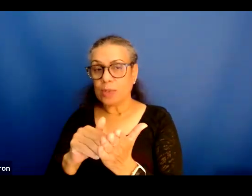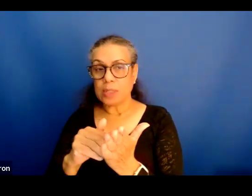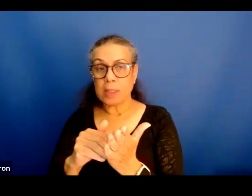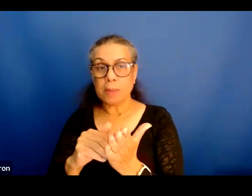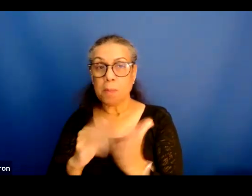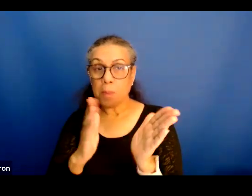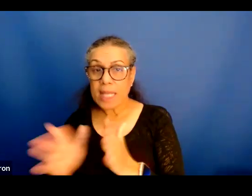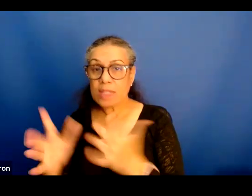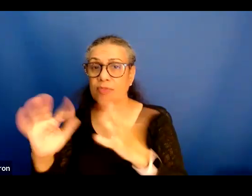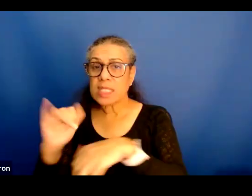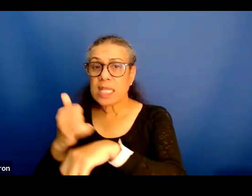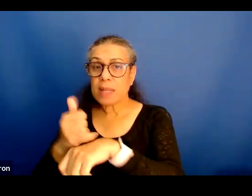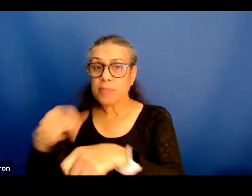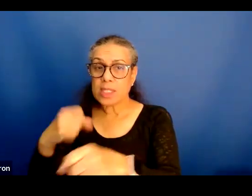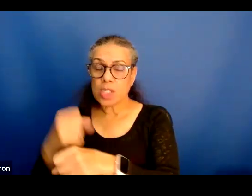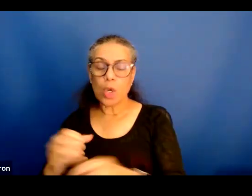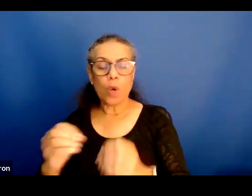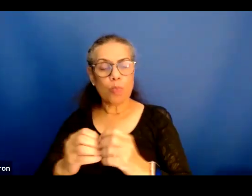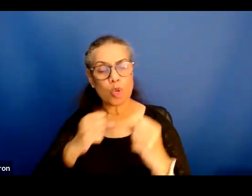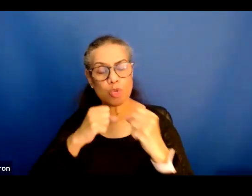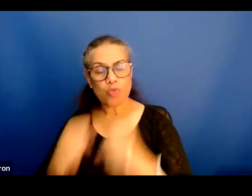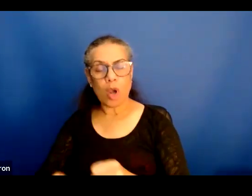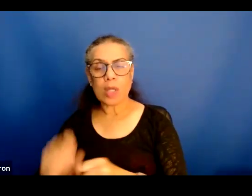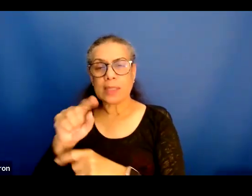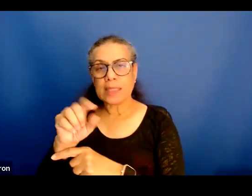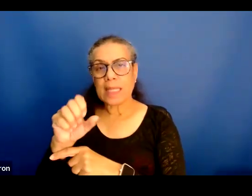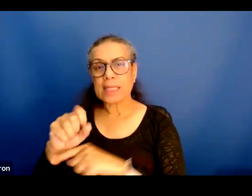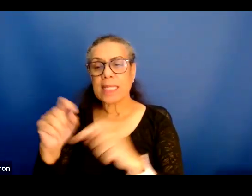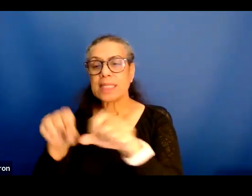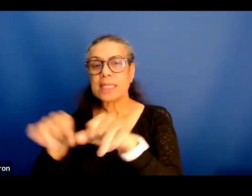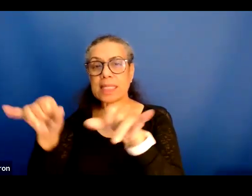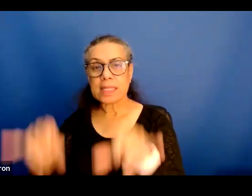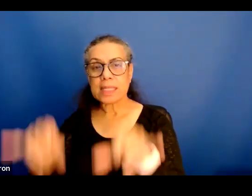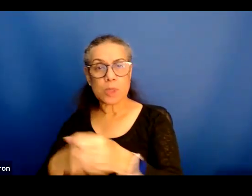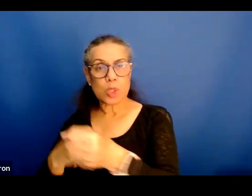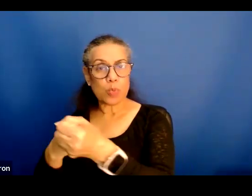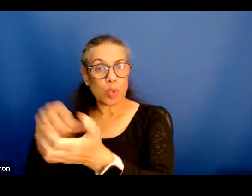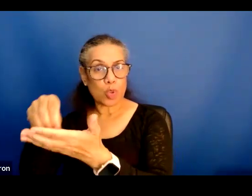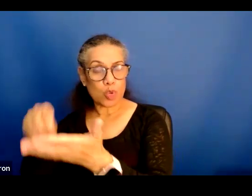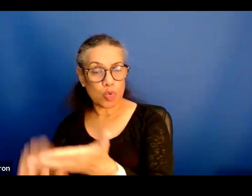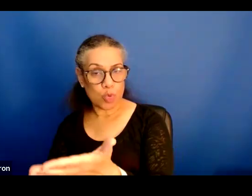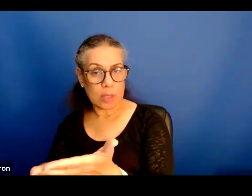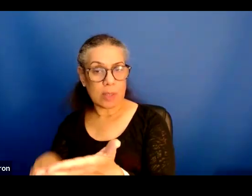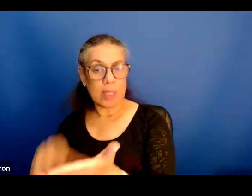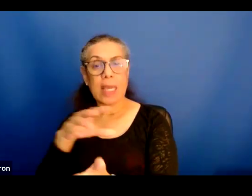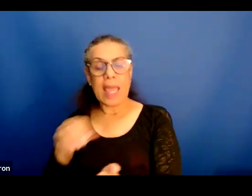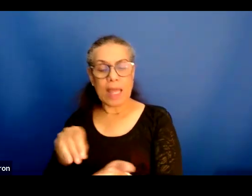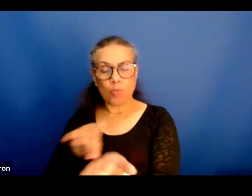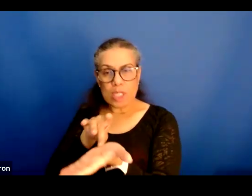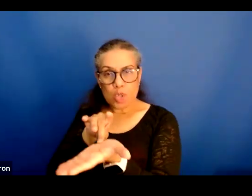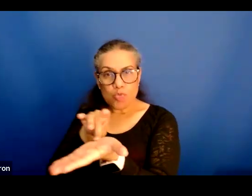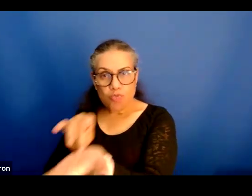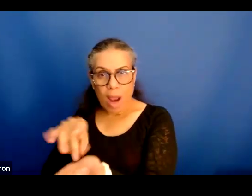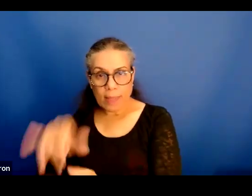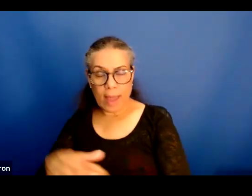year, showing stronger MTSS systems and responsiveness to student needs and trackable supports for